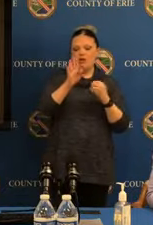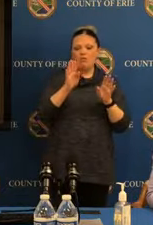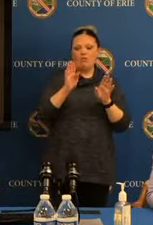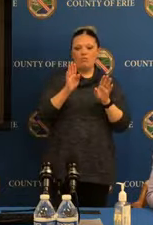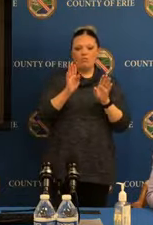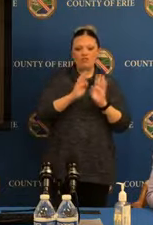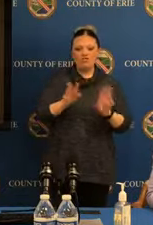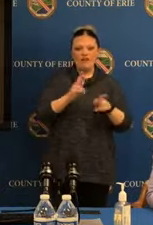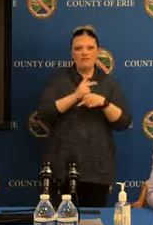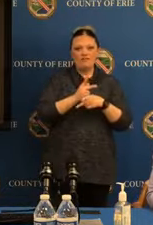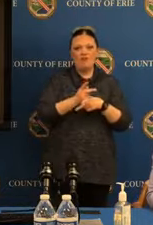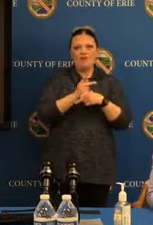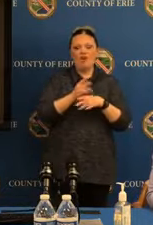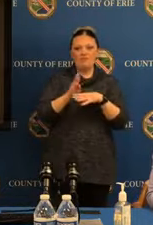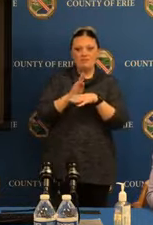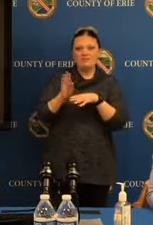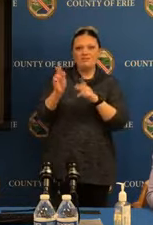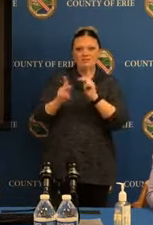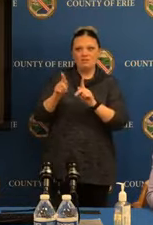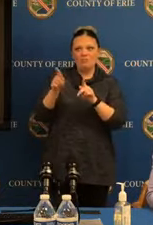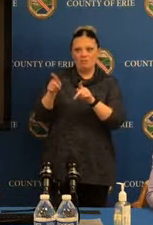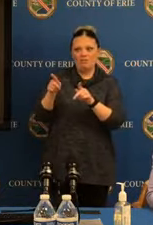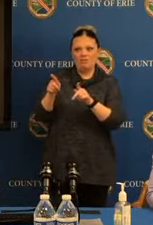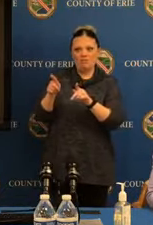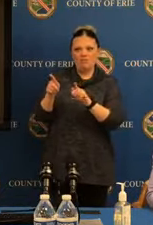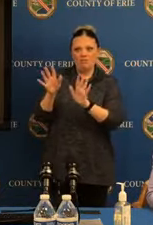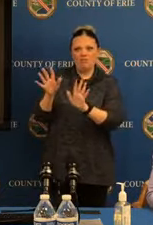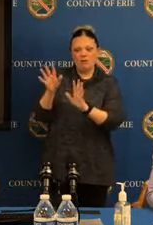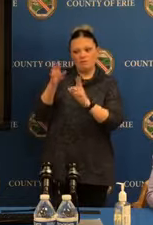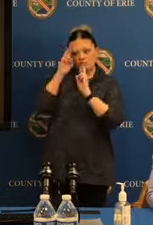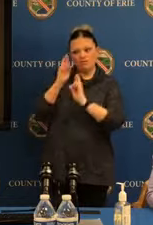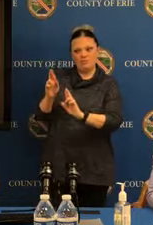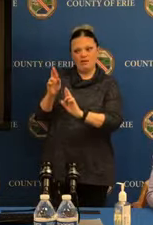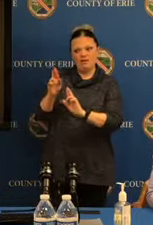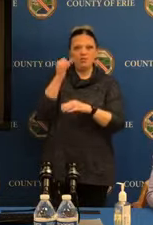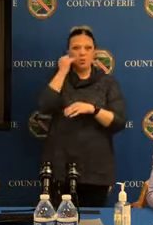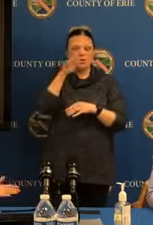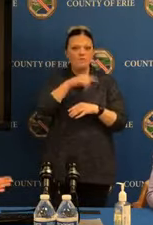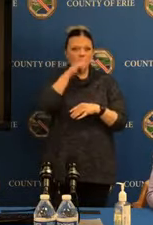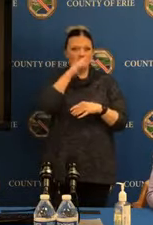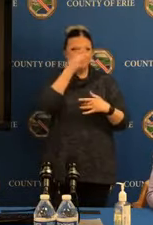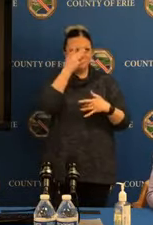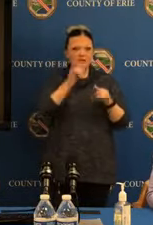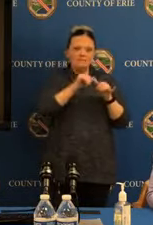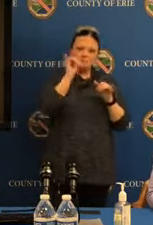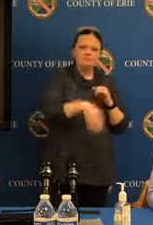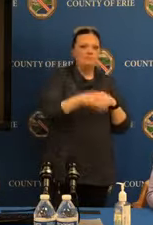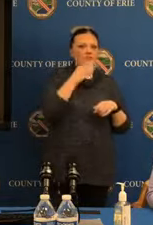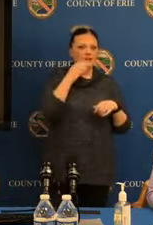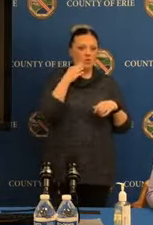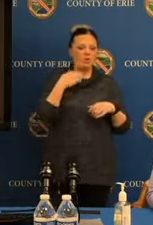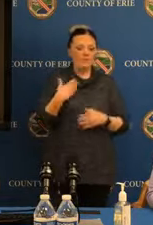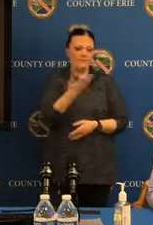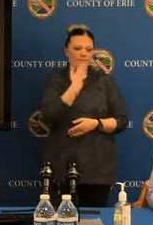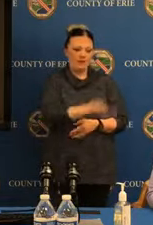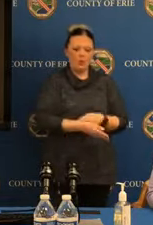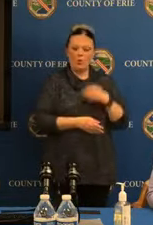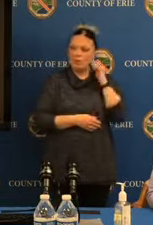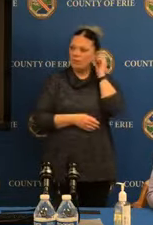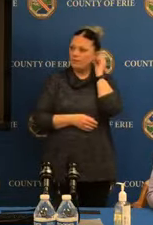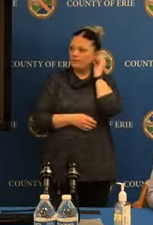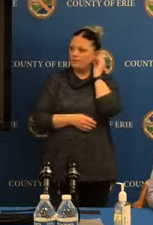providers and keep our kids home when they're sick so our child care providers can stay healthy. Thank you so much for that, Dr. Gale, truly. All right, this